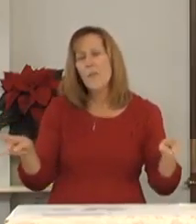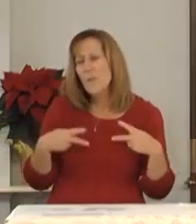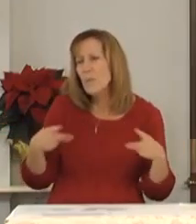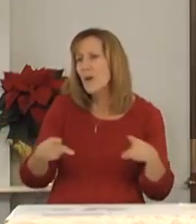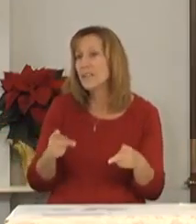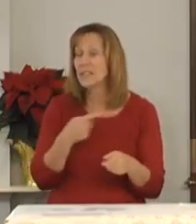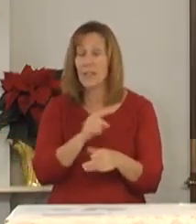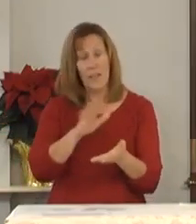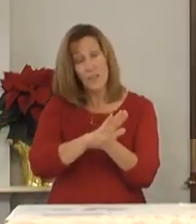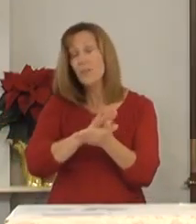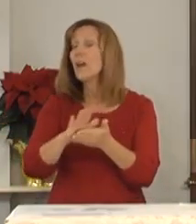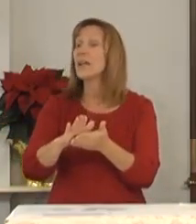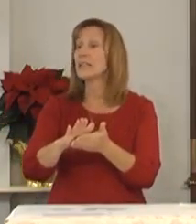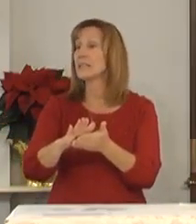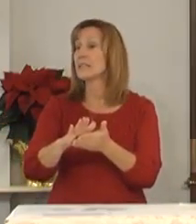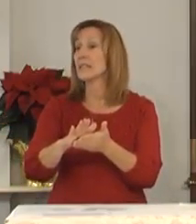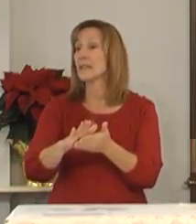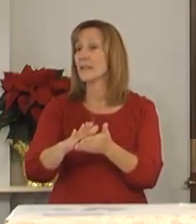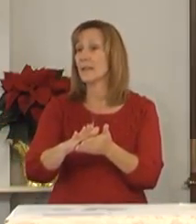they're nice.